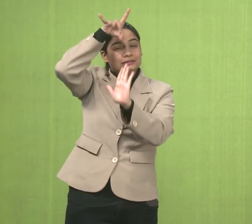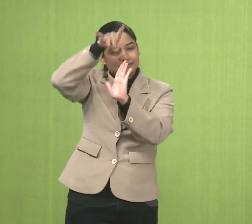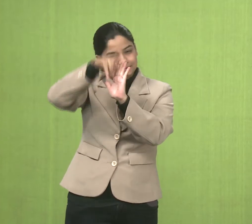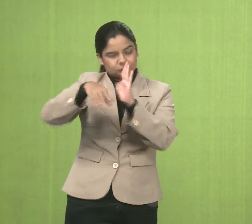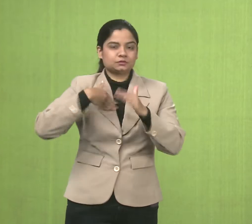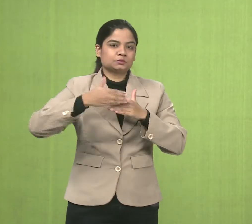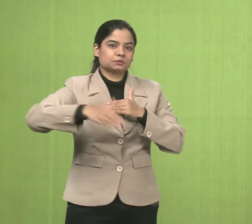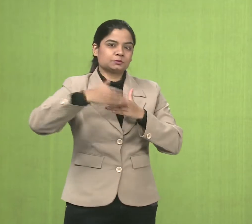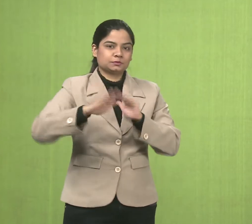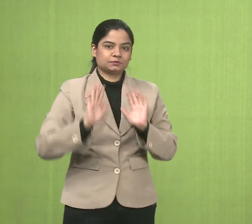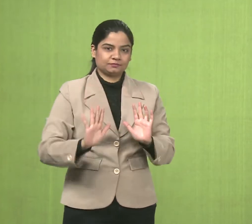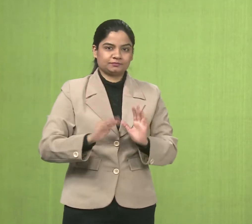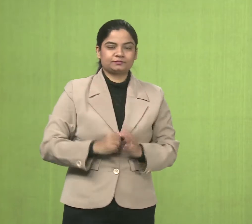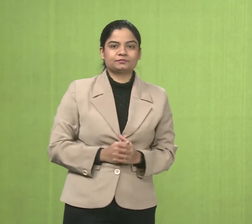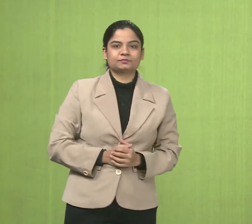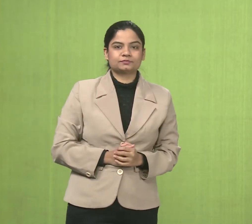that is called an adolescent age.